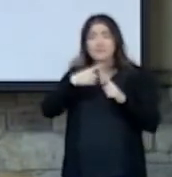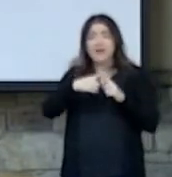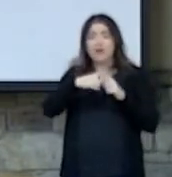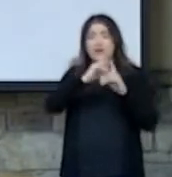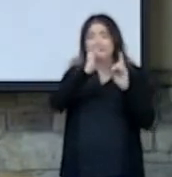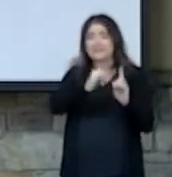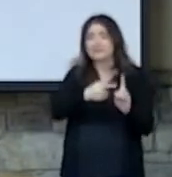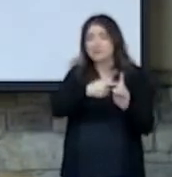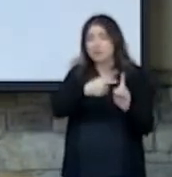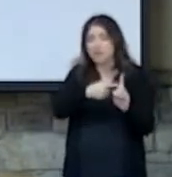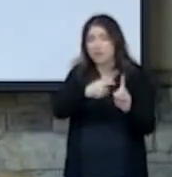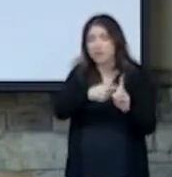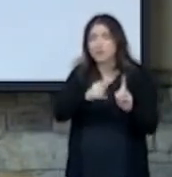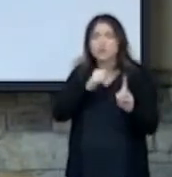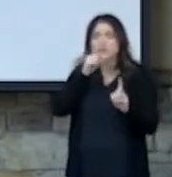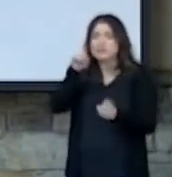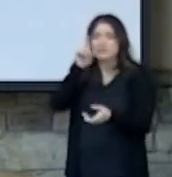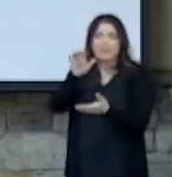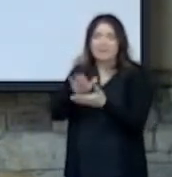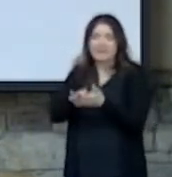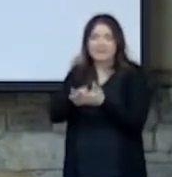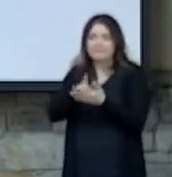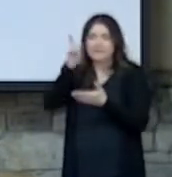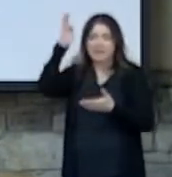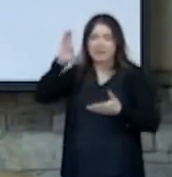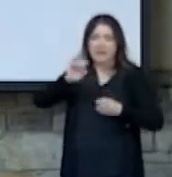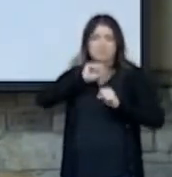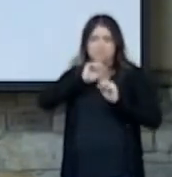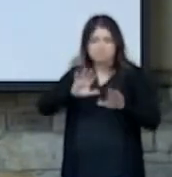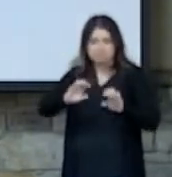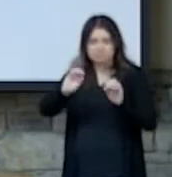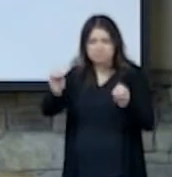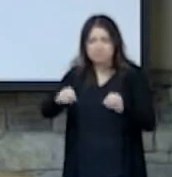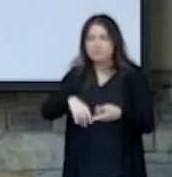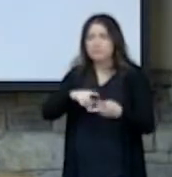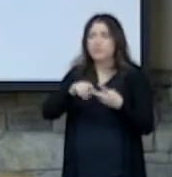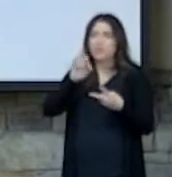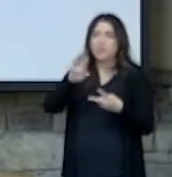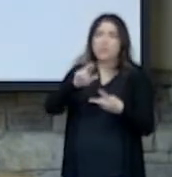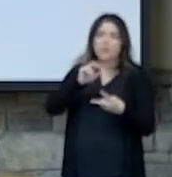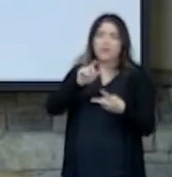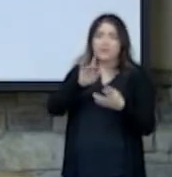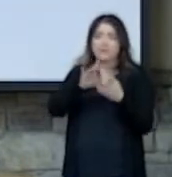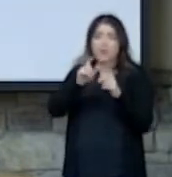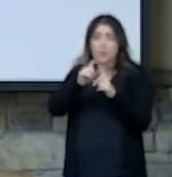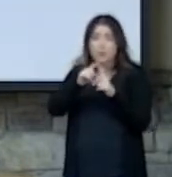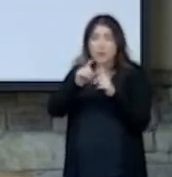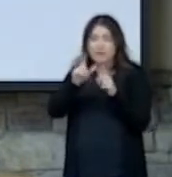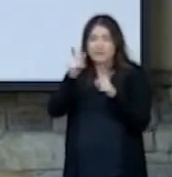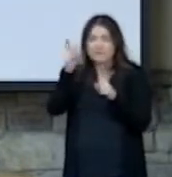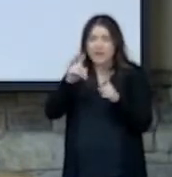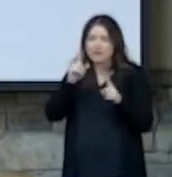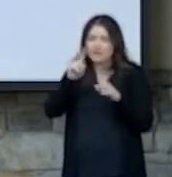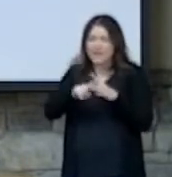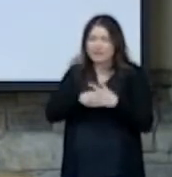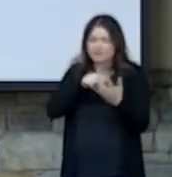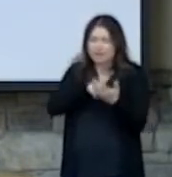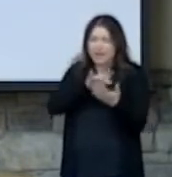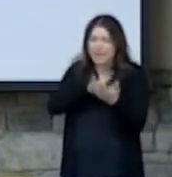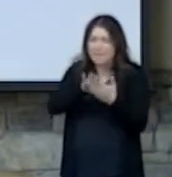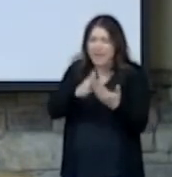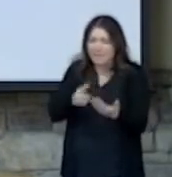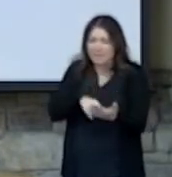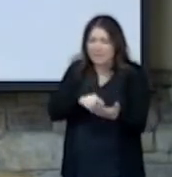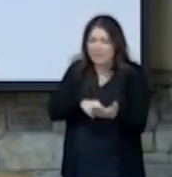individual that doesn't believe in God or doesn't believe in the Word of God. You can't start here to prove that